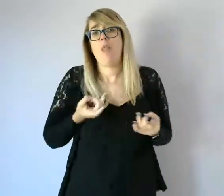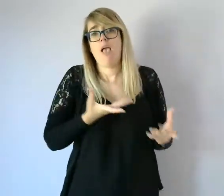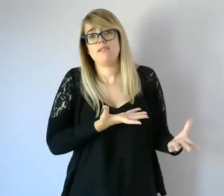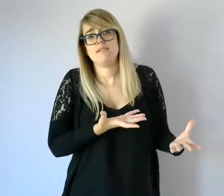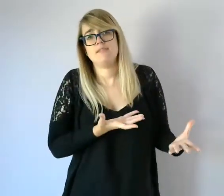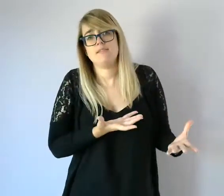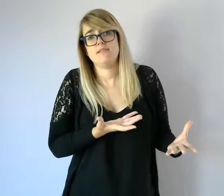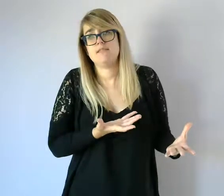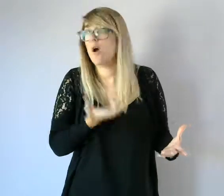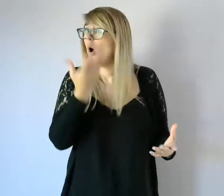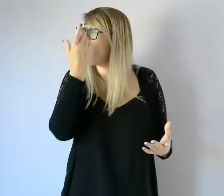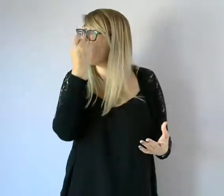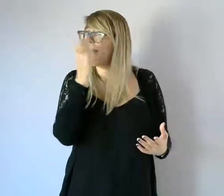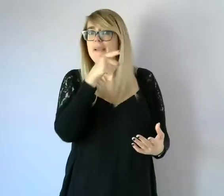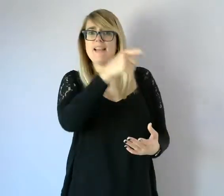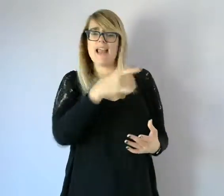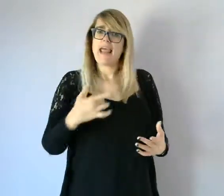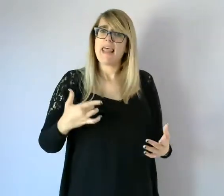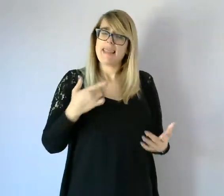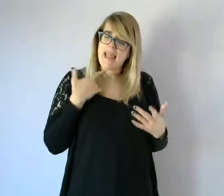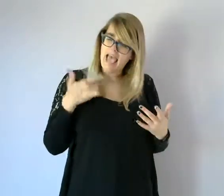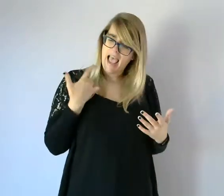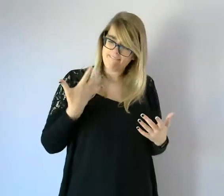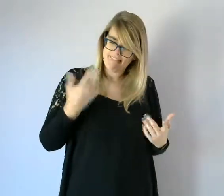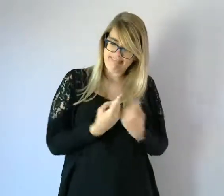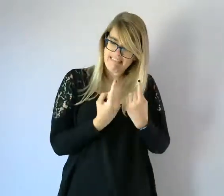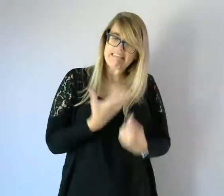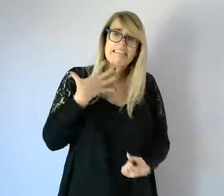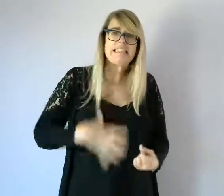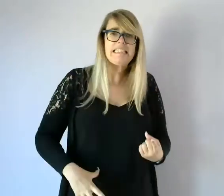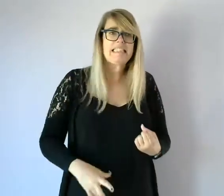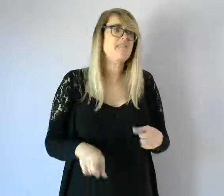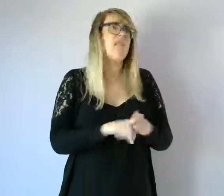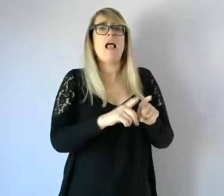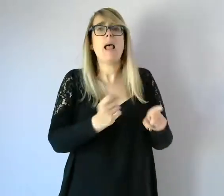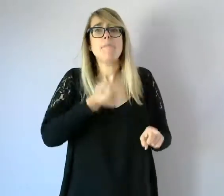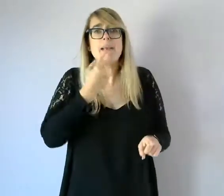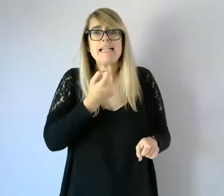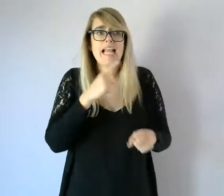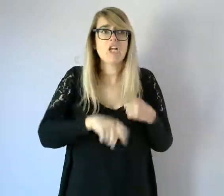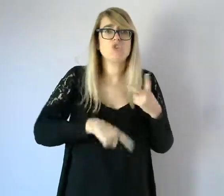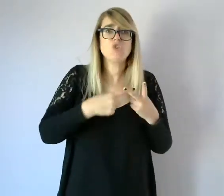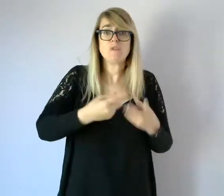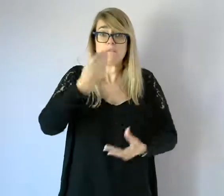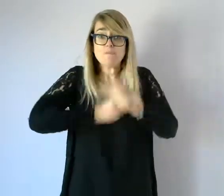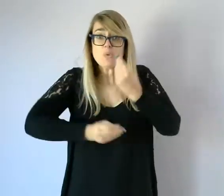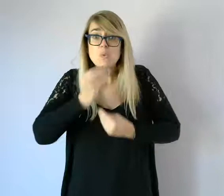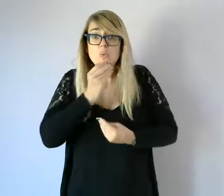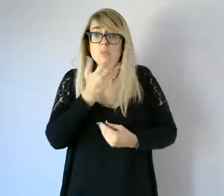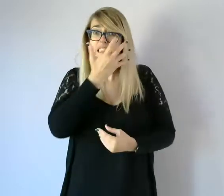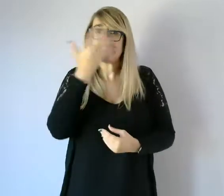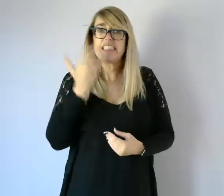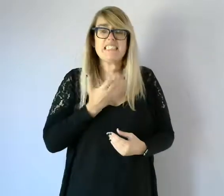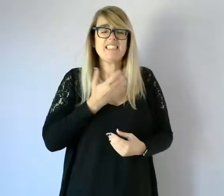the necessities of life, such as medication, adequate nutrition and heating.